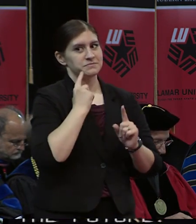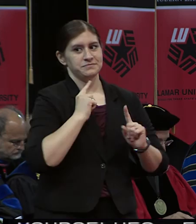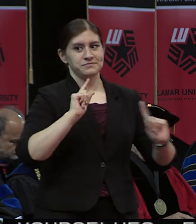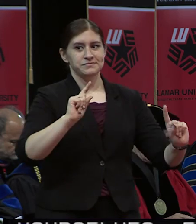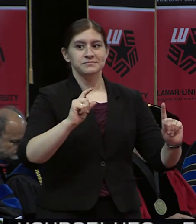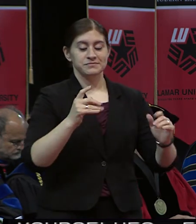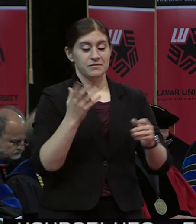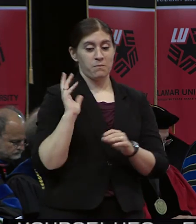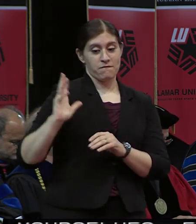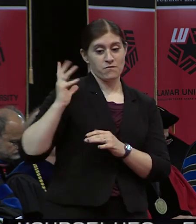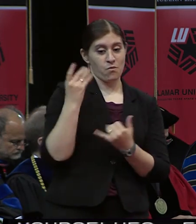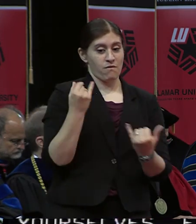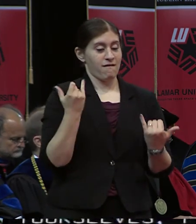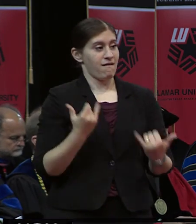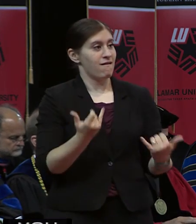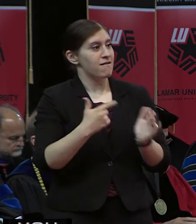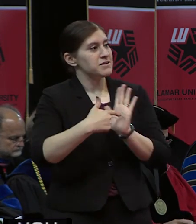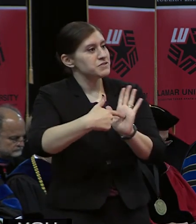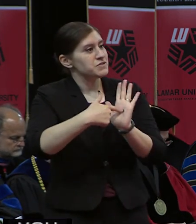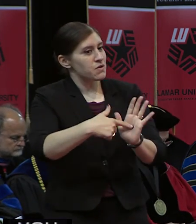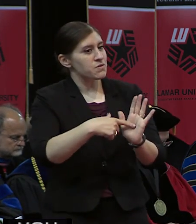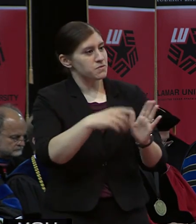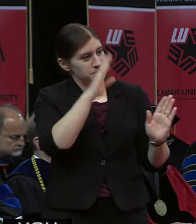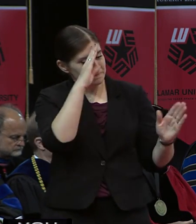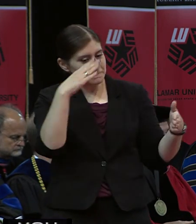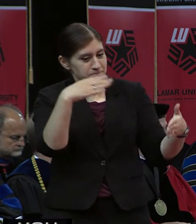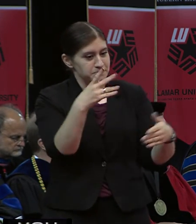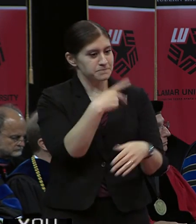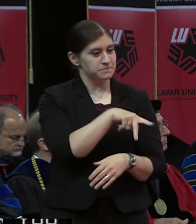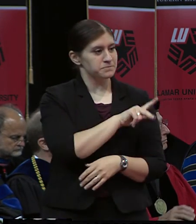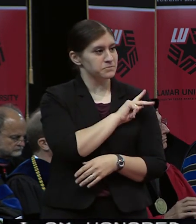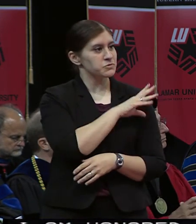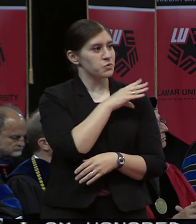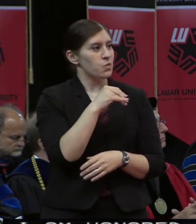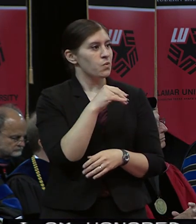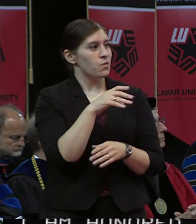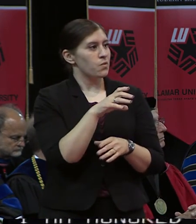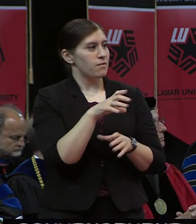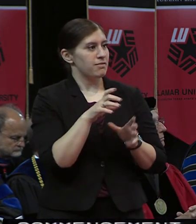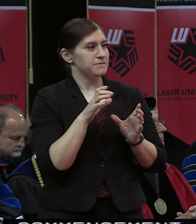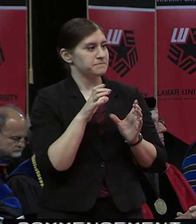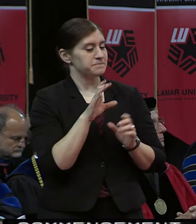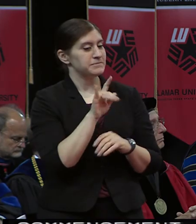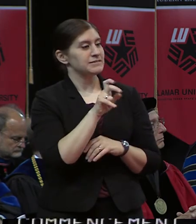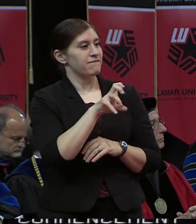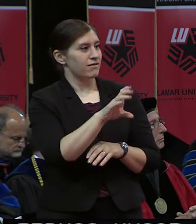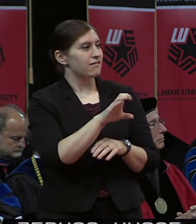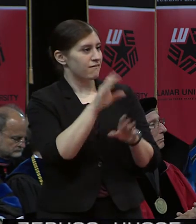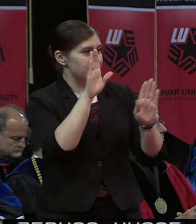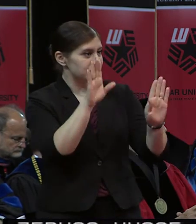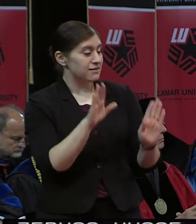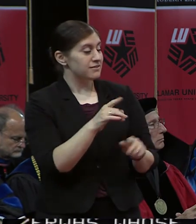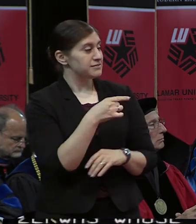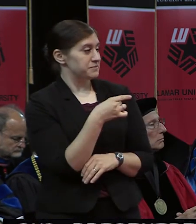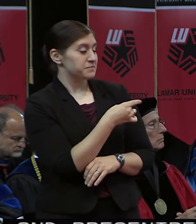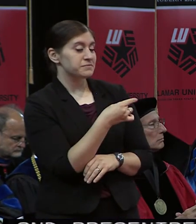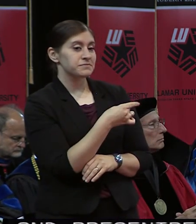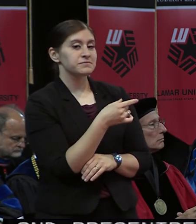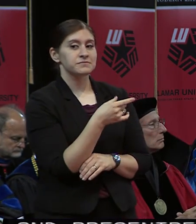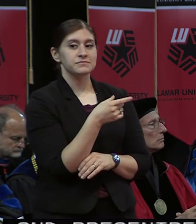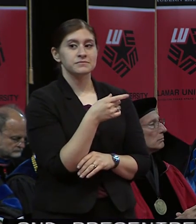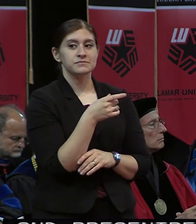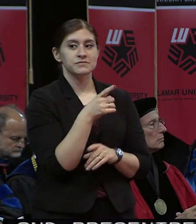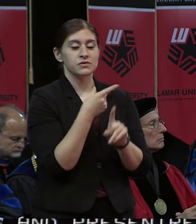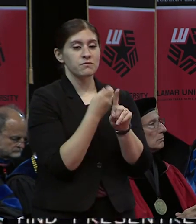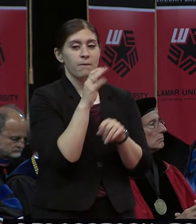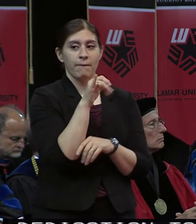past and present, reveal a dedication to personal and civic excellence. Dr. Zerwas earned his MD from